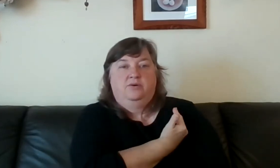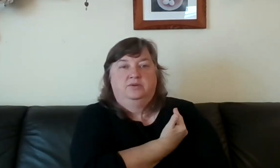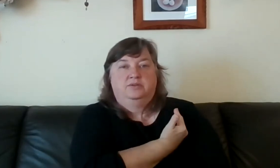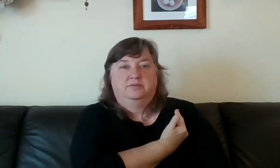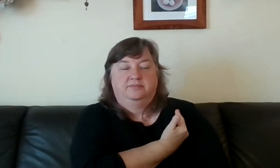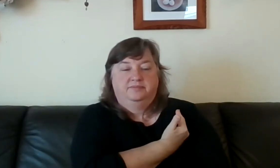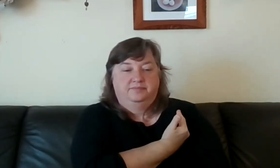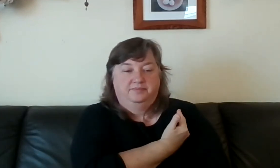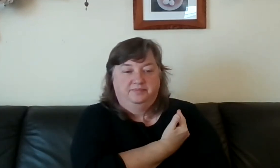Ours.